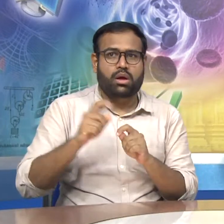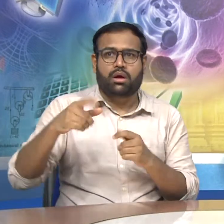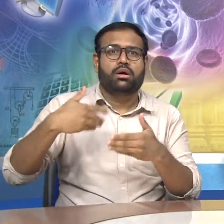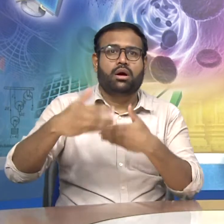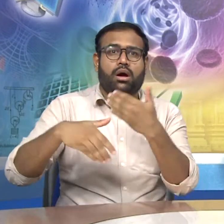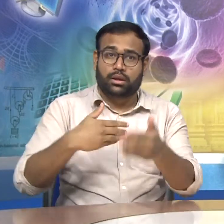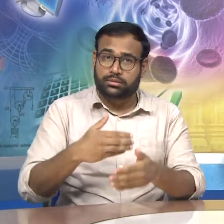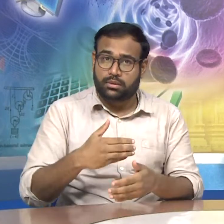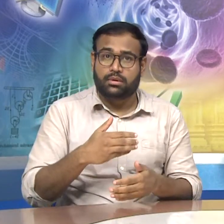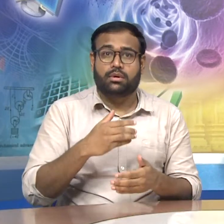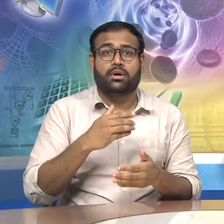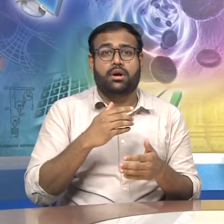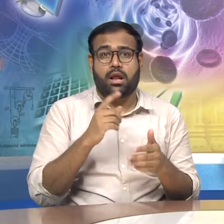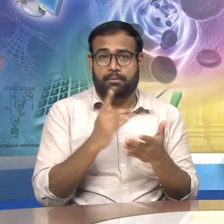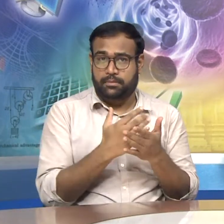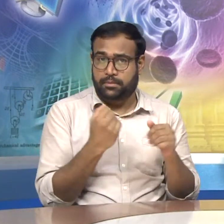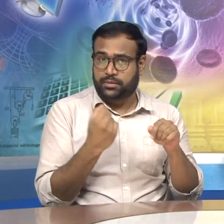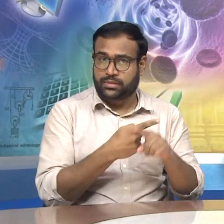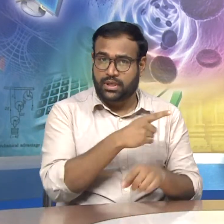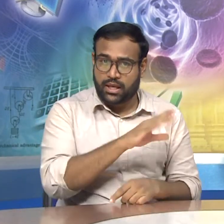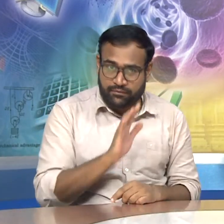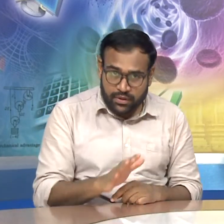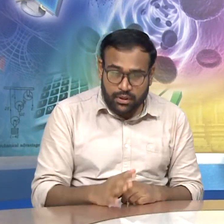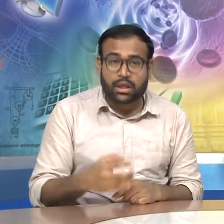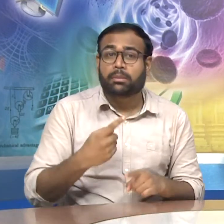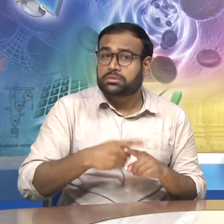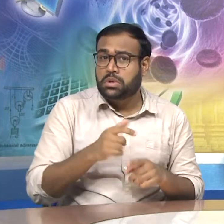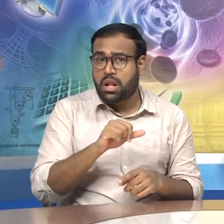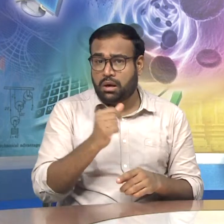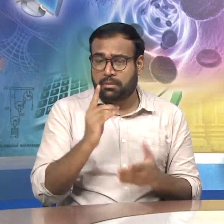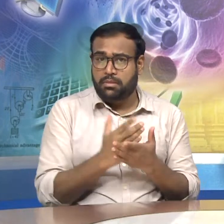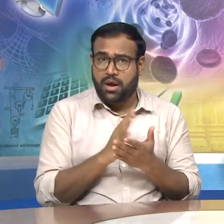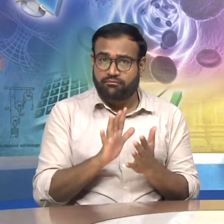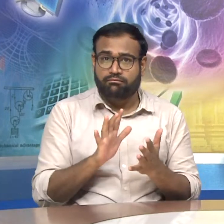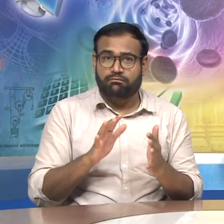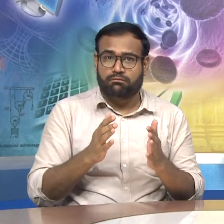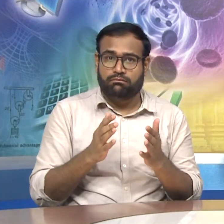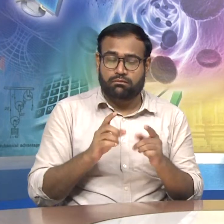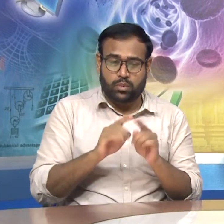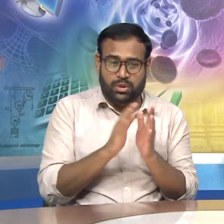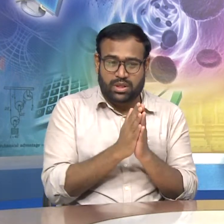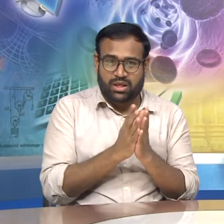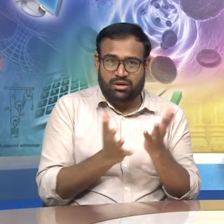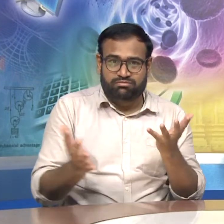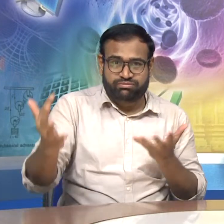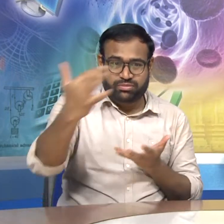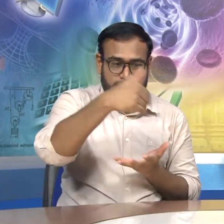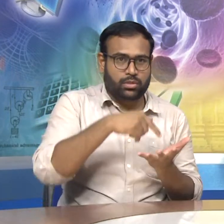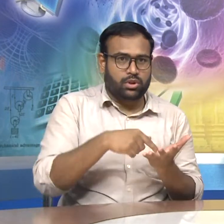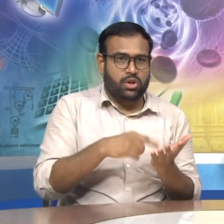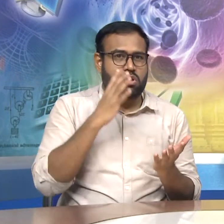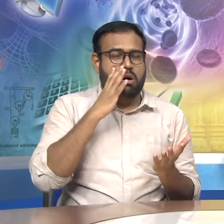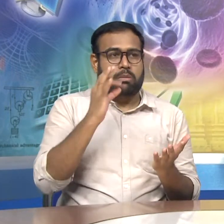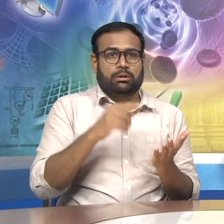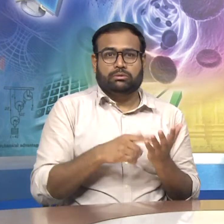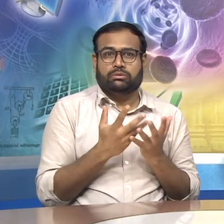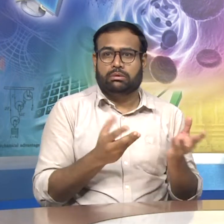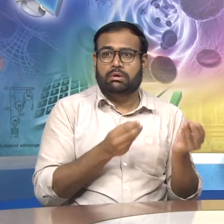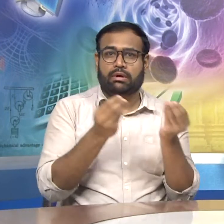the library for use by the users. The library collections serve as an